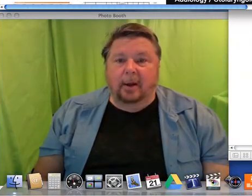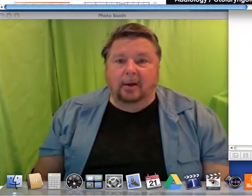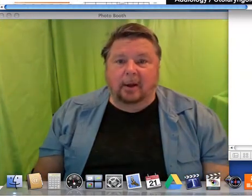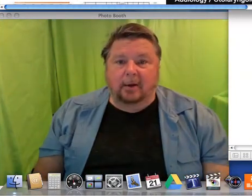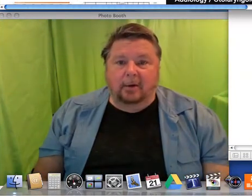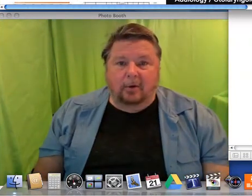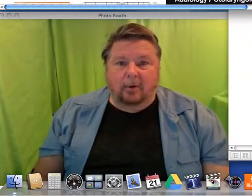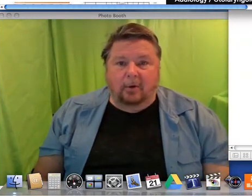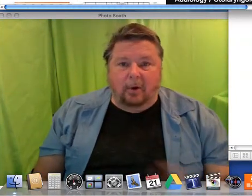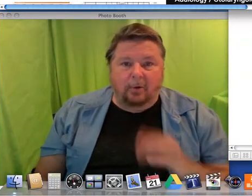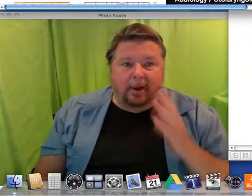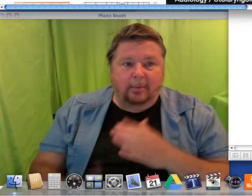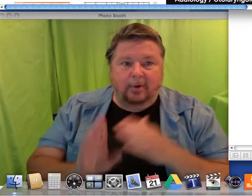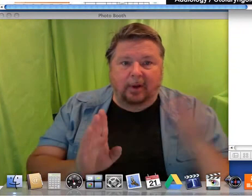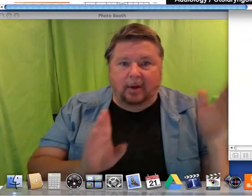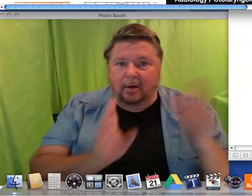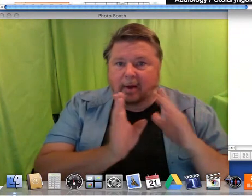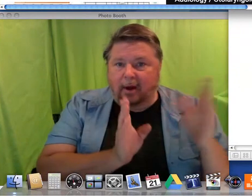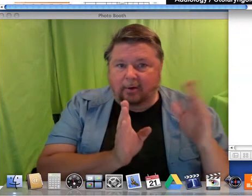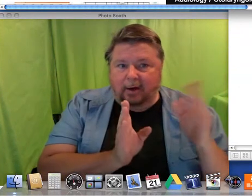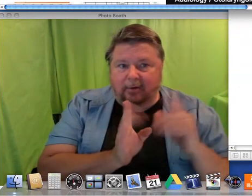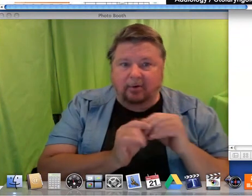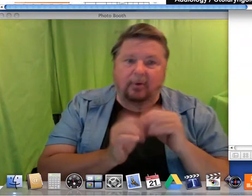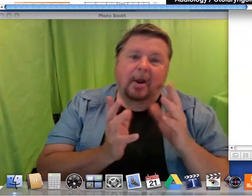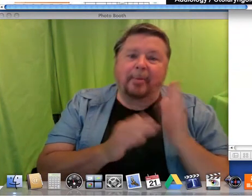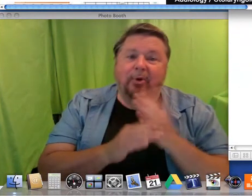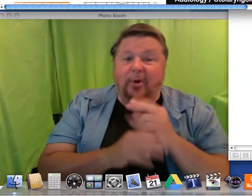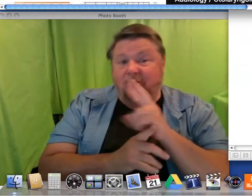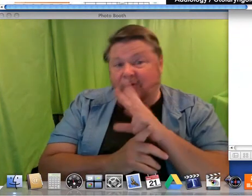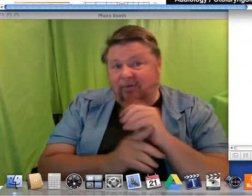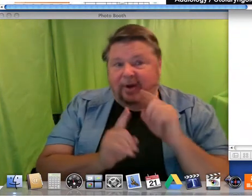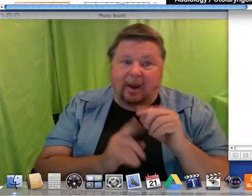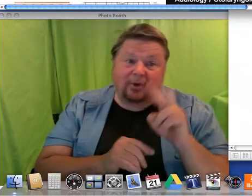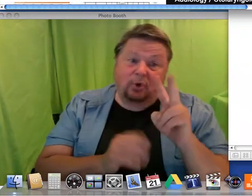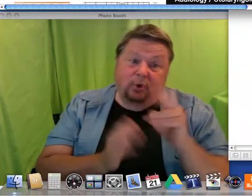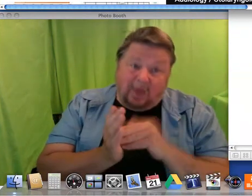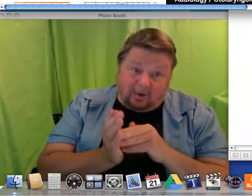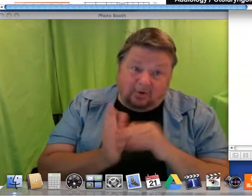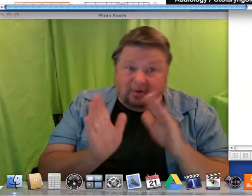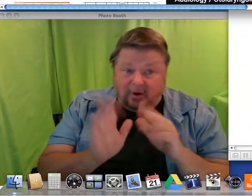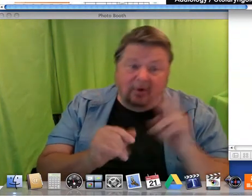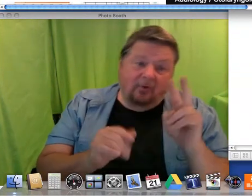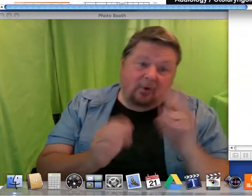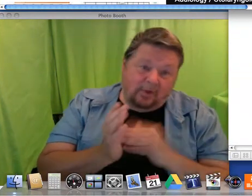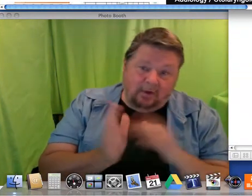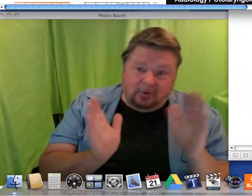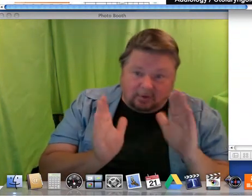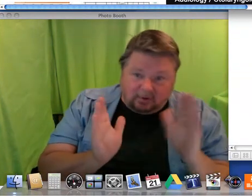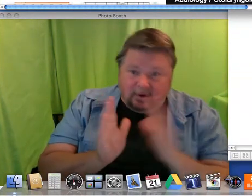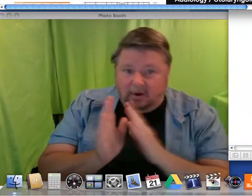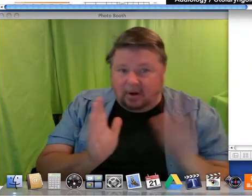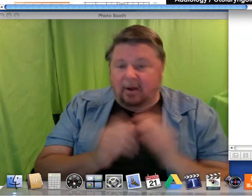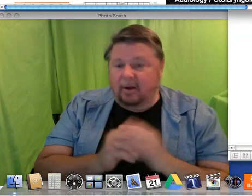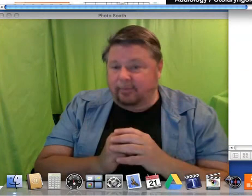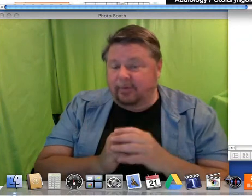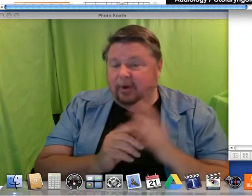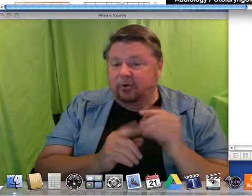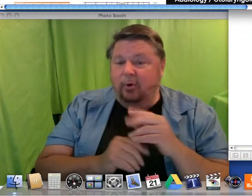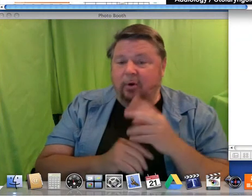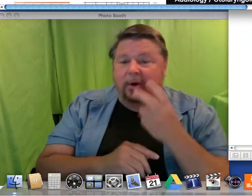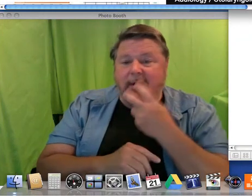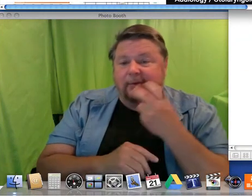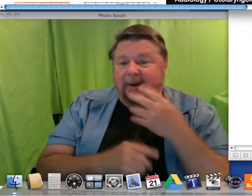And then you go all the way up to the higher end. So between 250 and 2,000, 4,000